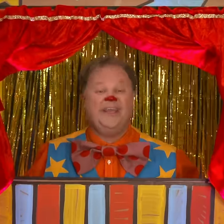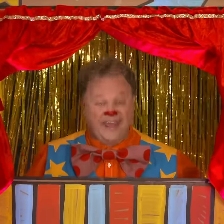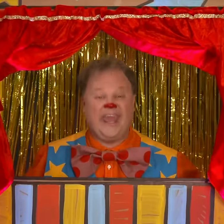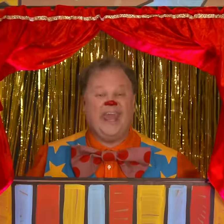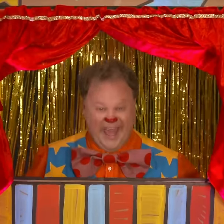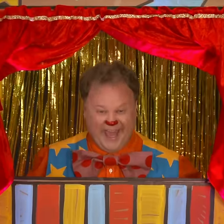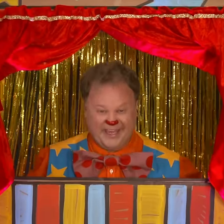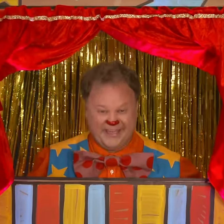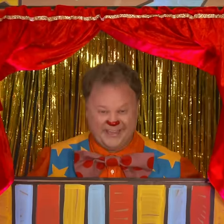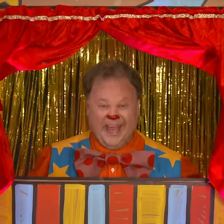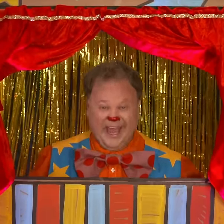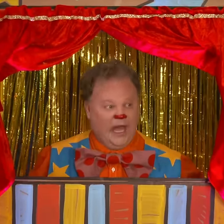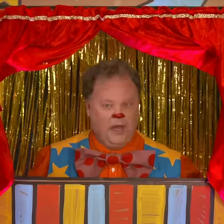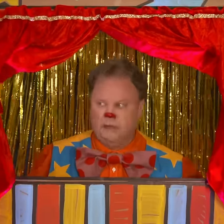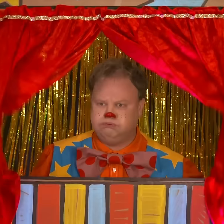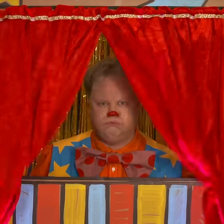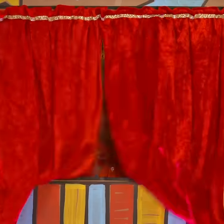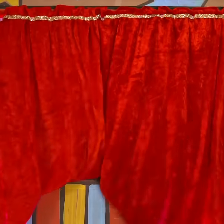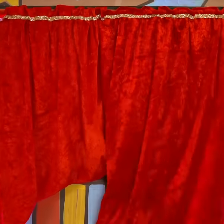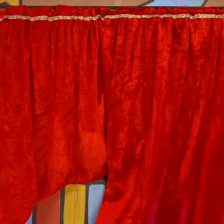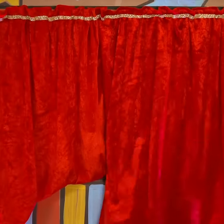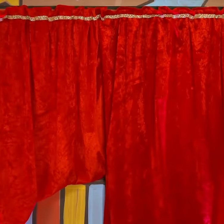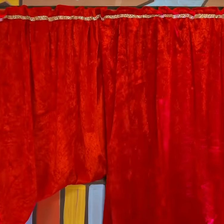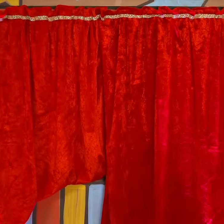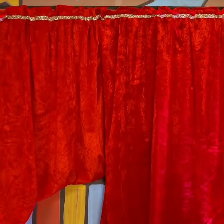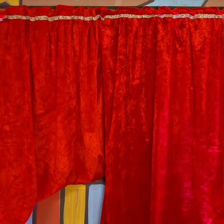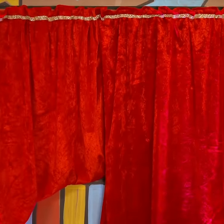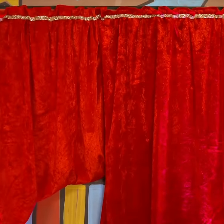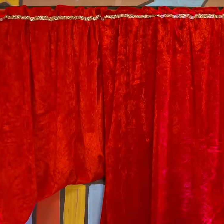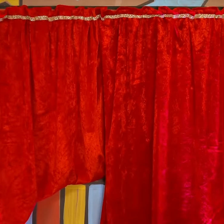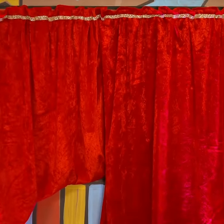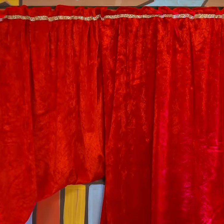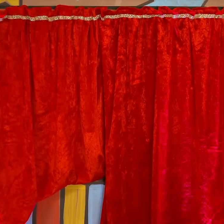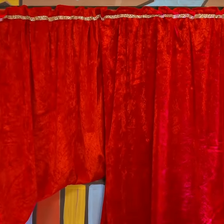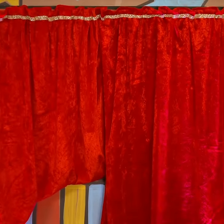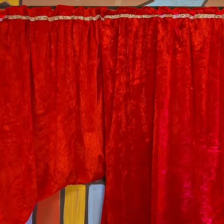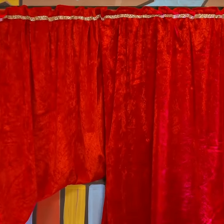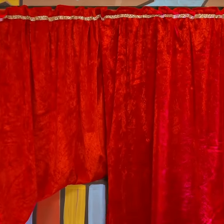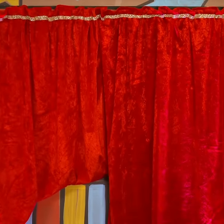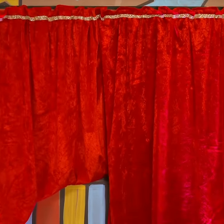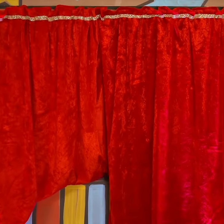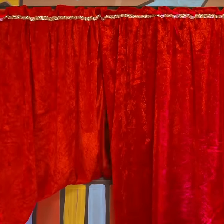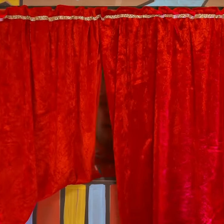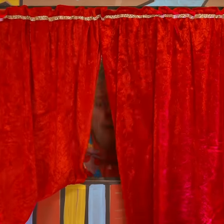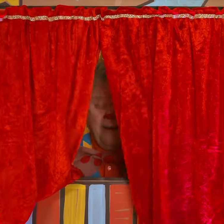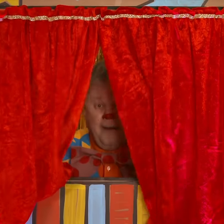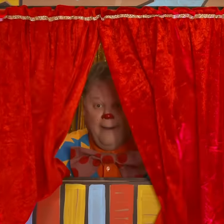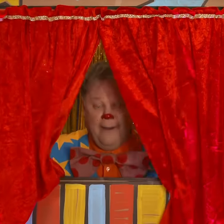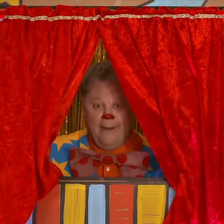The end. Oh, that was brilliant, Mr. Tumble. That was the funniest puppet